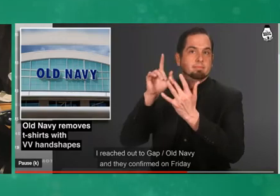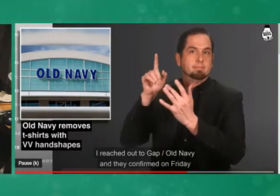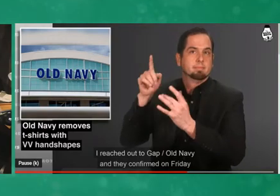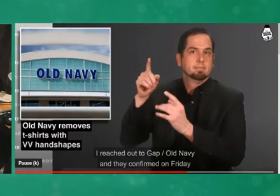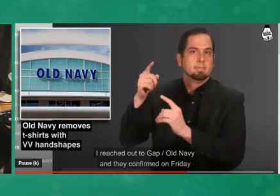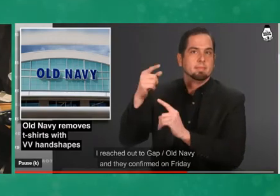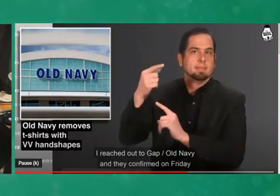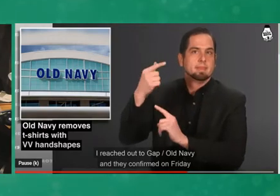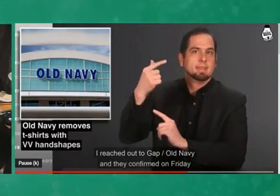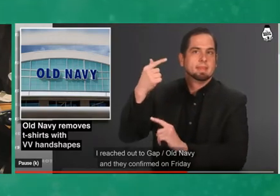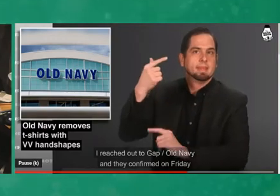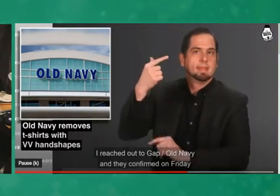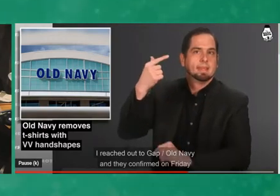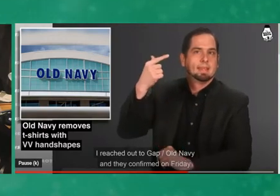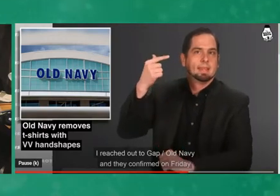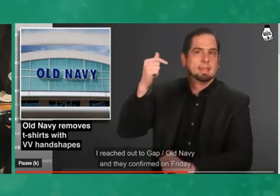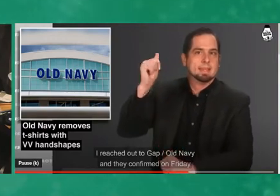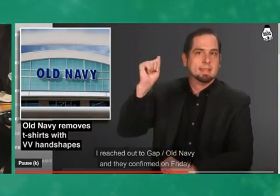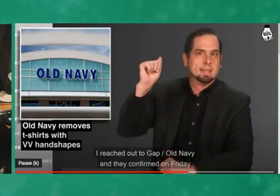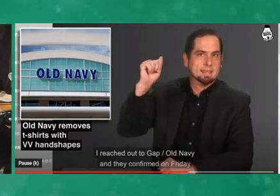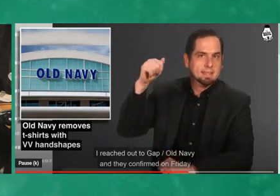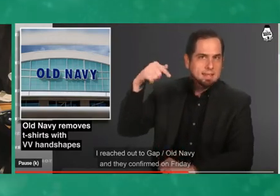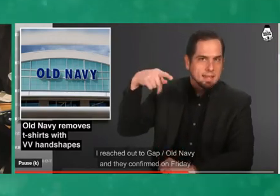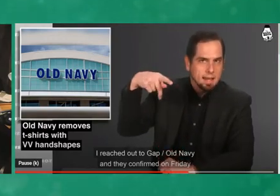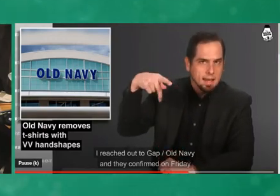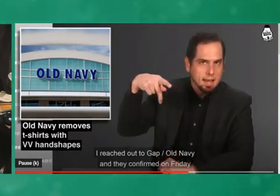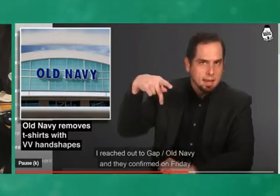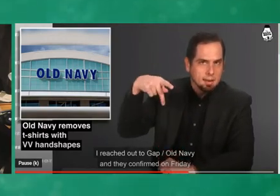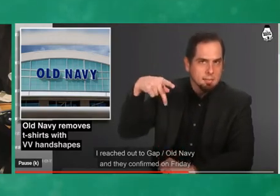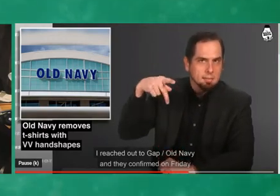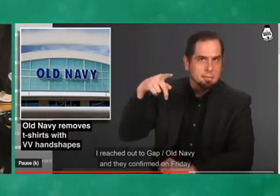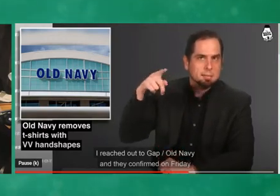out, yeah? Or sort of like